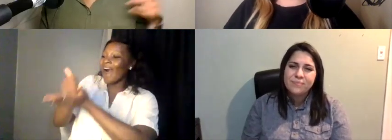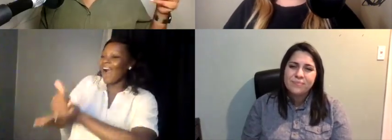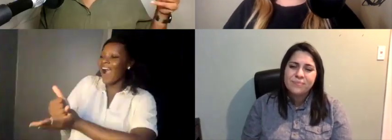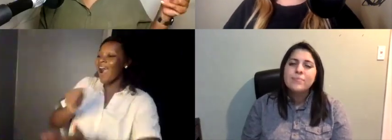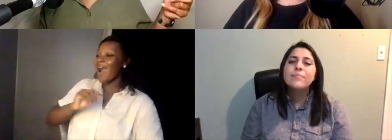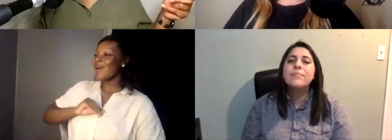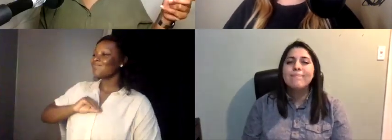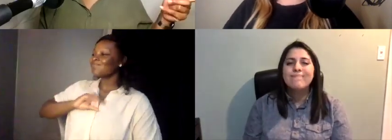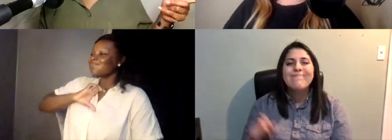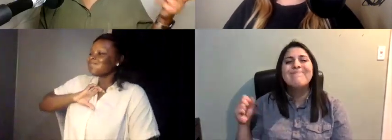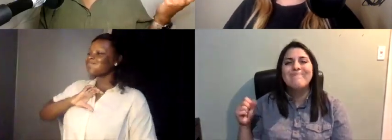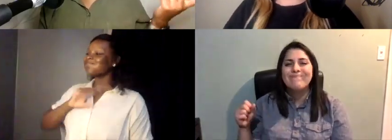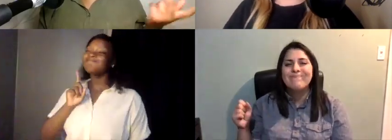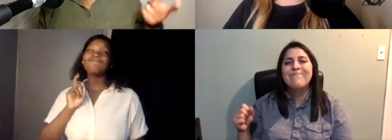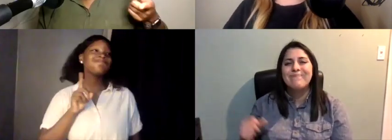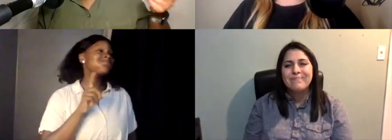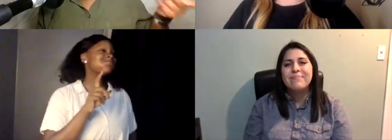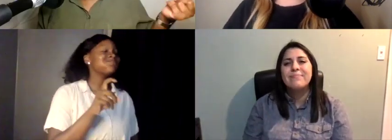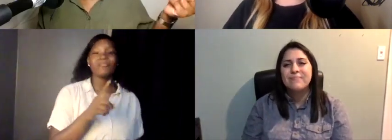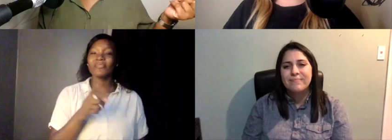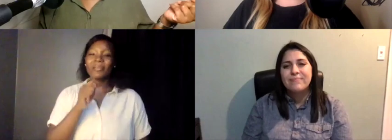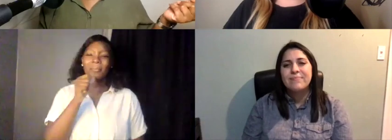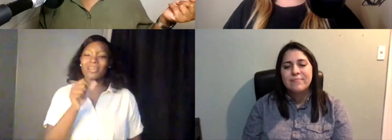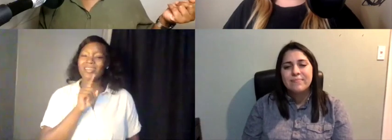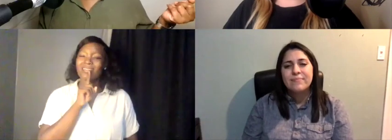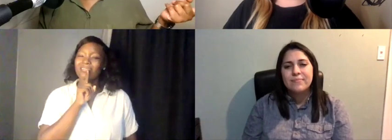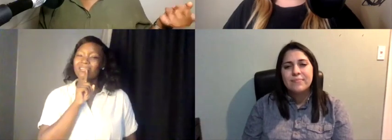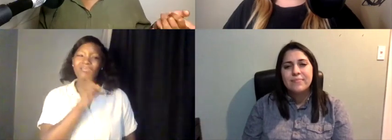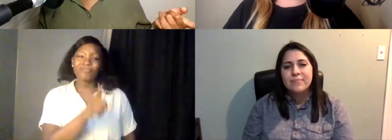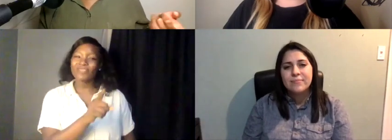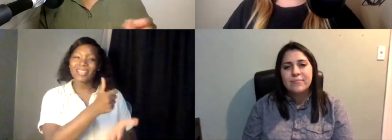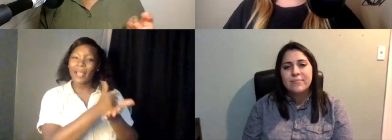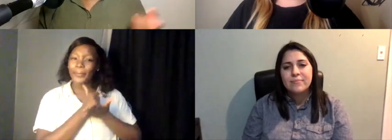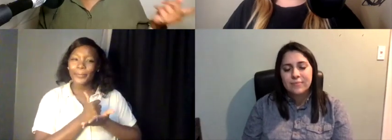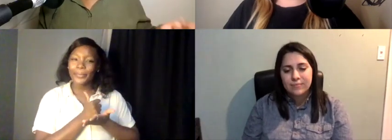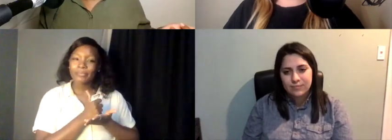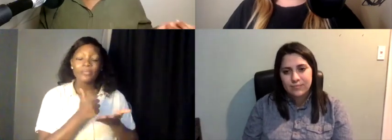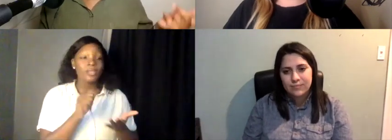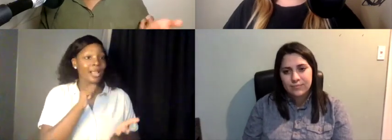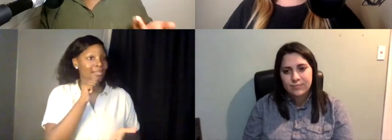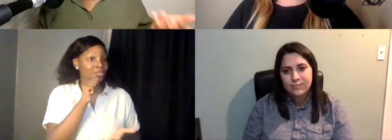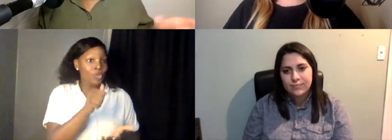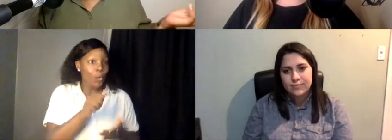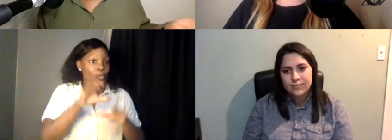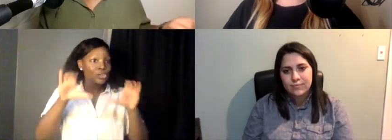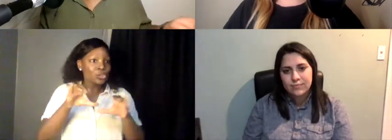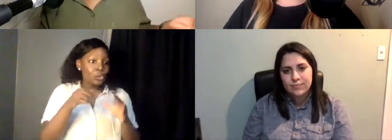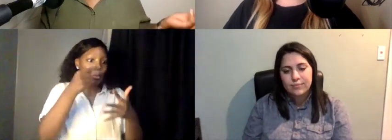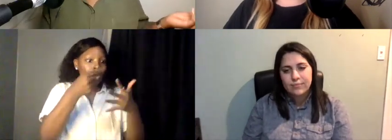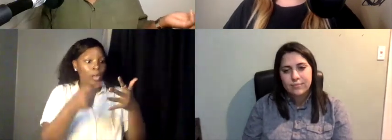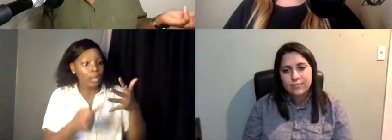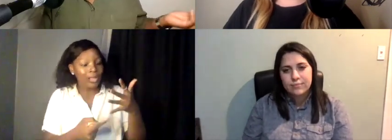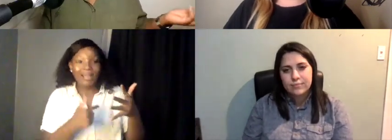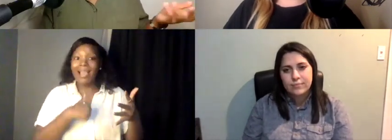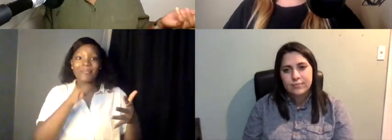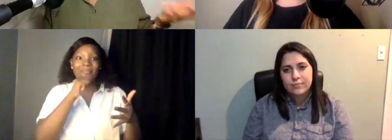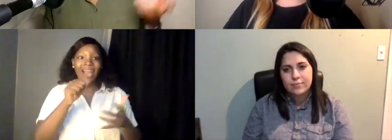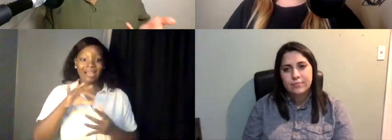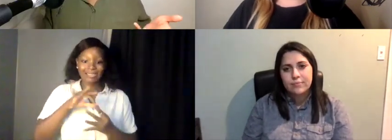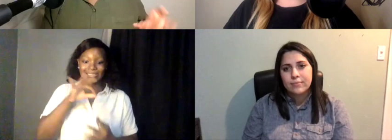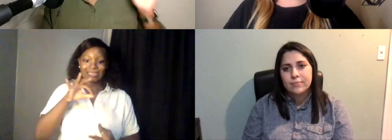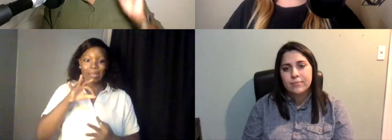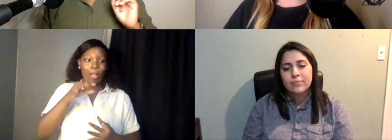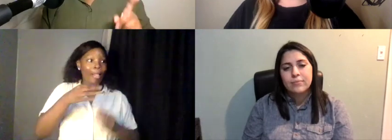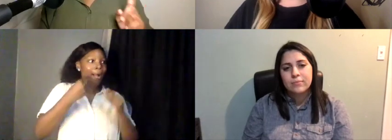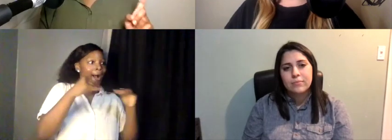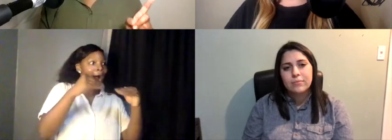in XYZ. But I don't do XYZ, and also I'm not going to sell my soul. So like, no, like, you know, everything is not going to